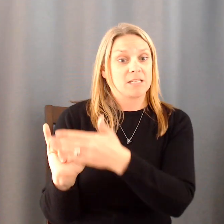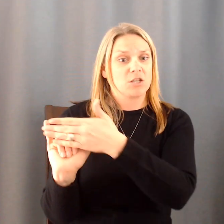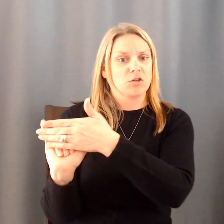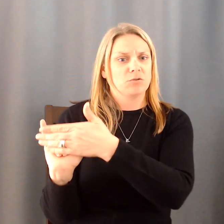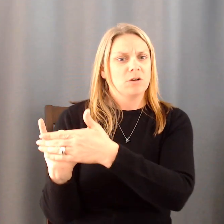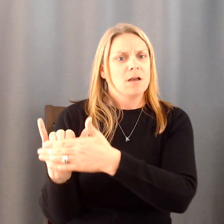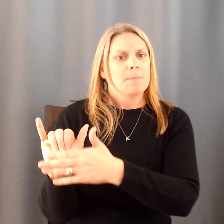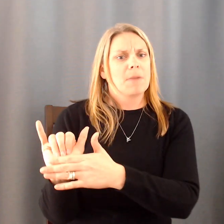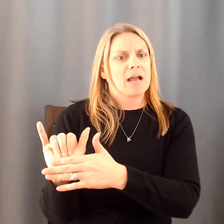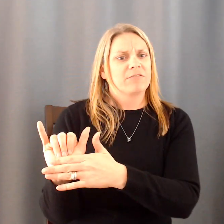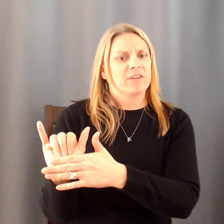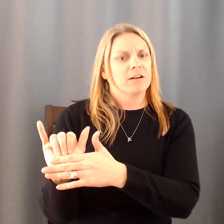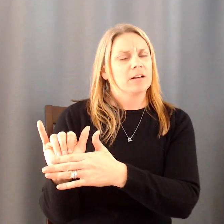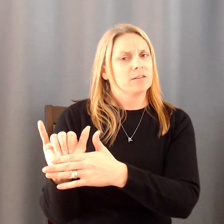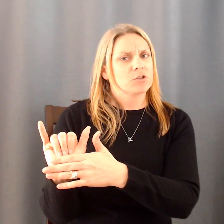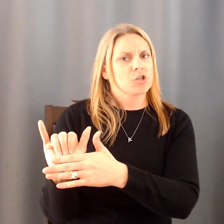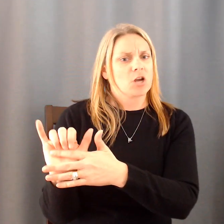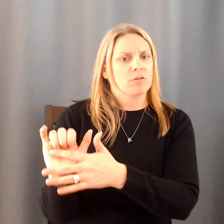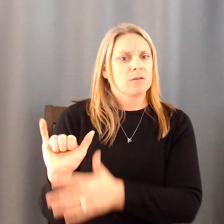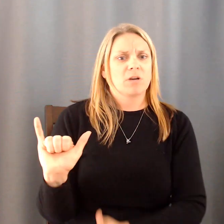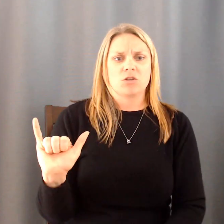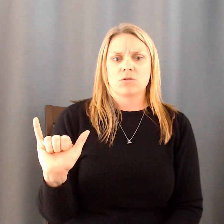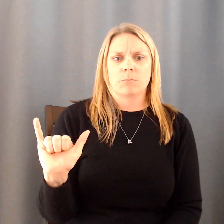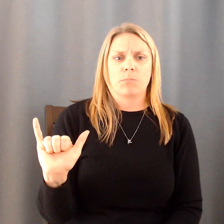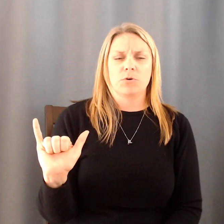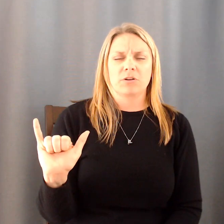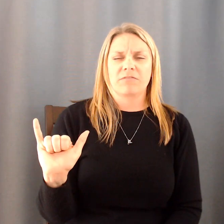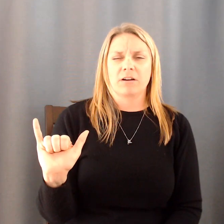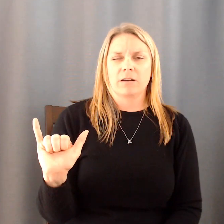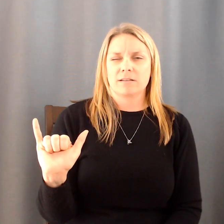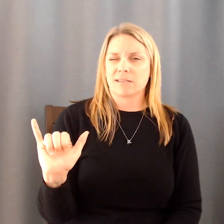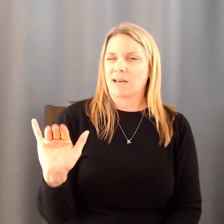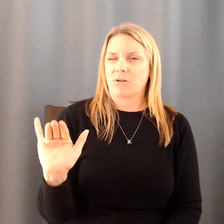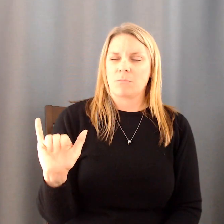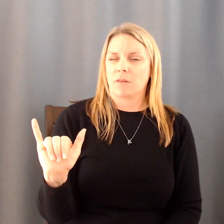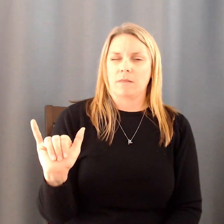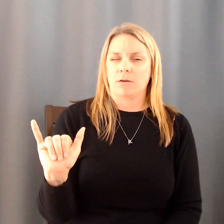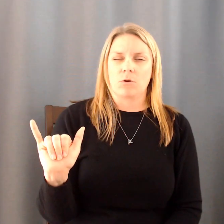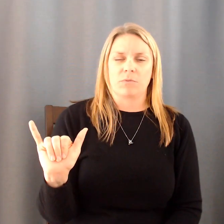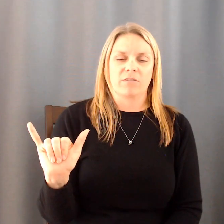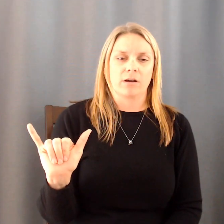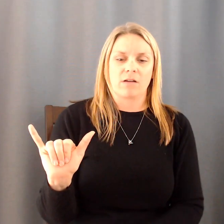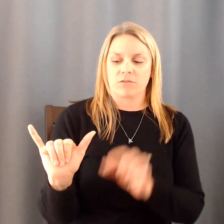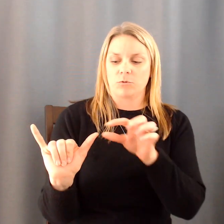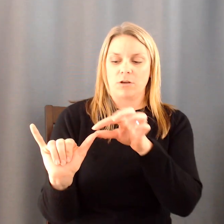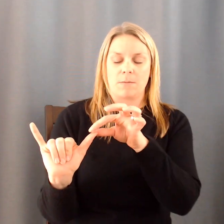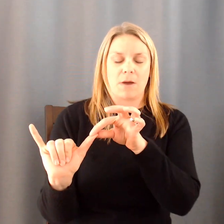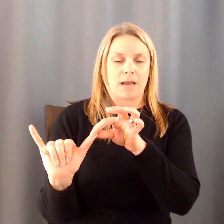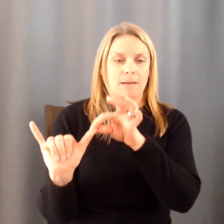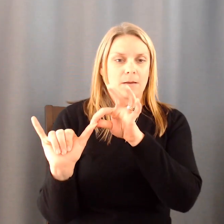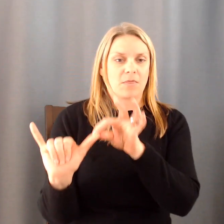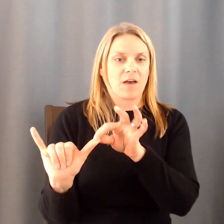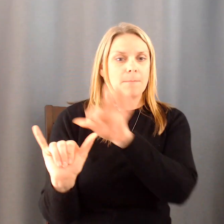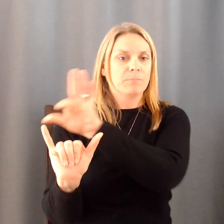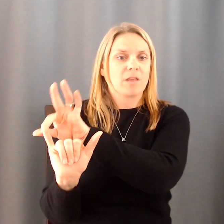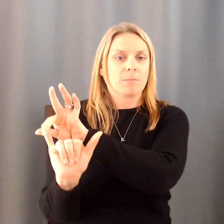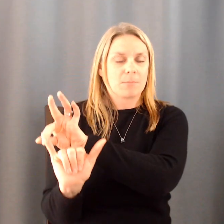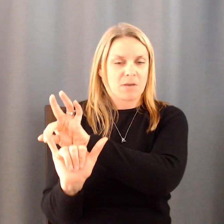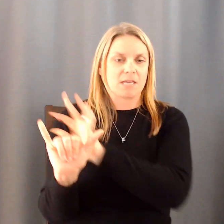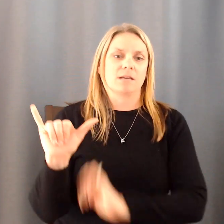you. My fingernails are showing, but you can pull your fingernails in that way, but it won't be very comfortable. And my thumb and my pinky are